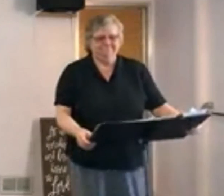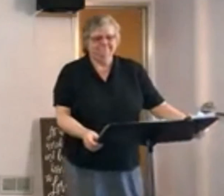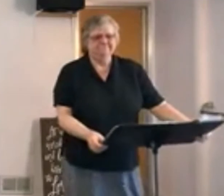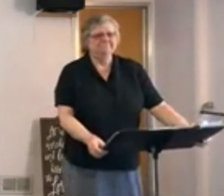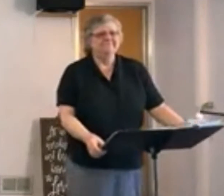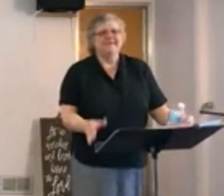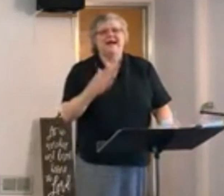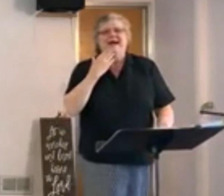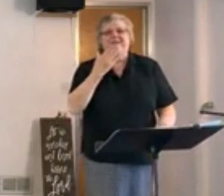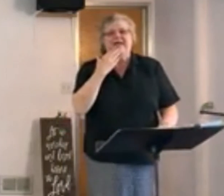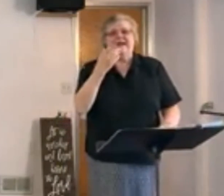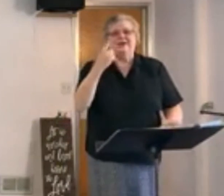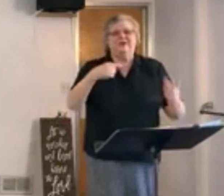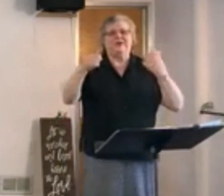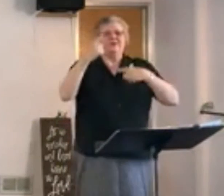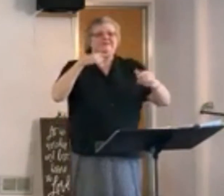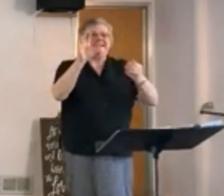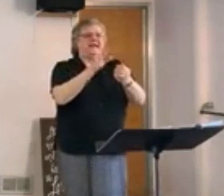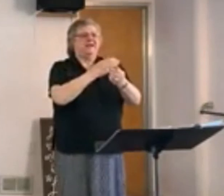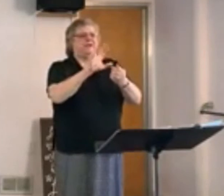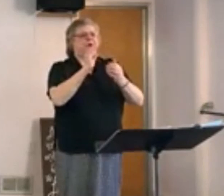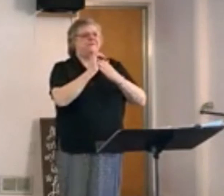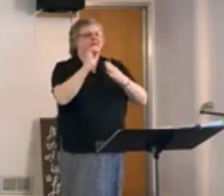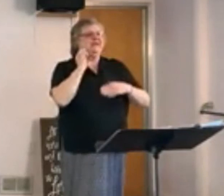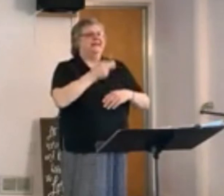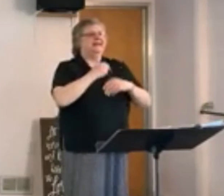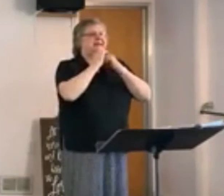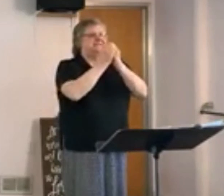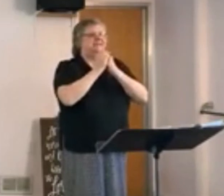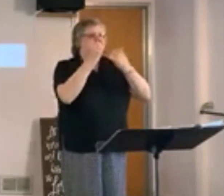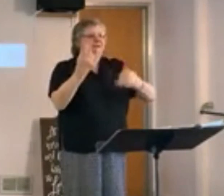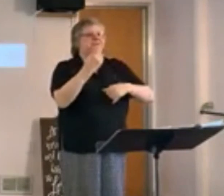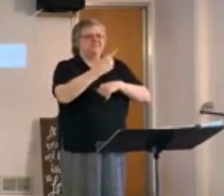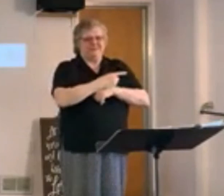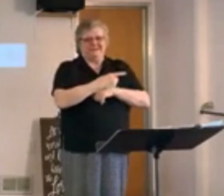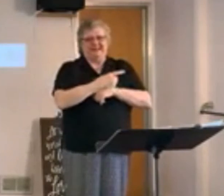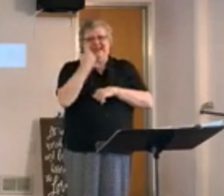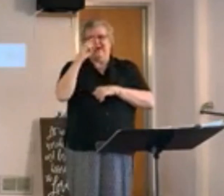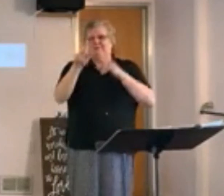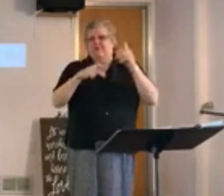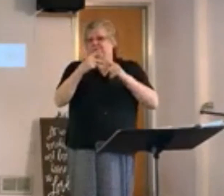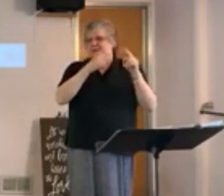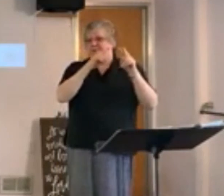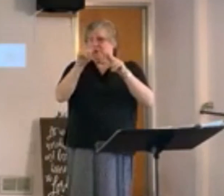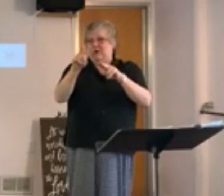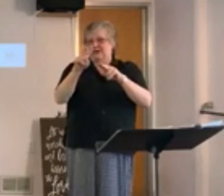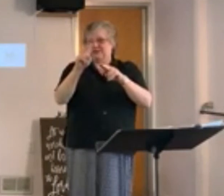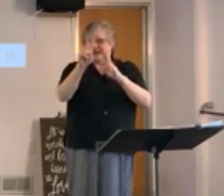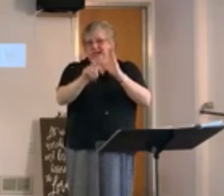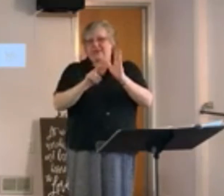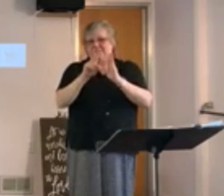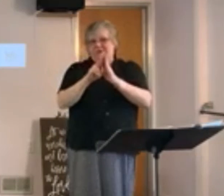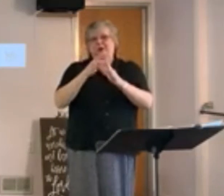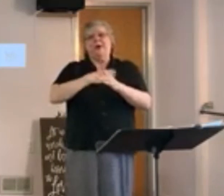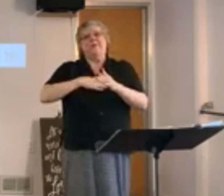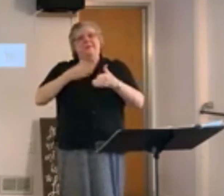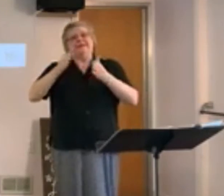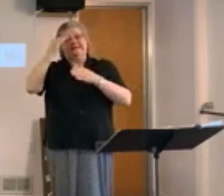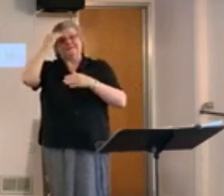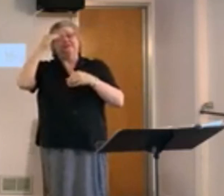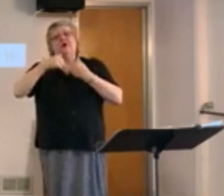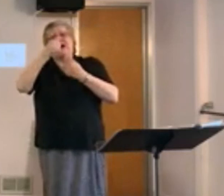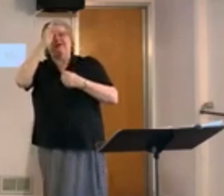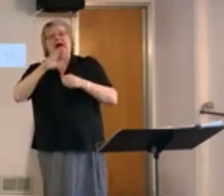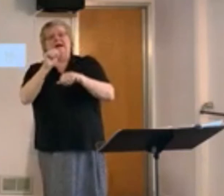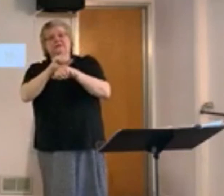Thank you, Deaf Signing Choir, for leading us in worship today. For those who are watching, please let us know how God